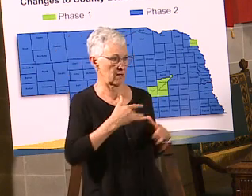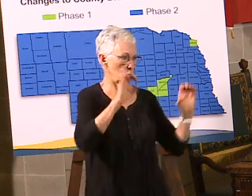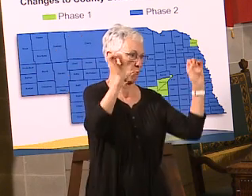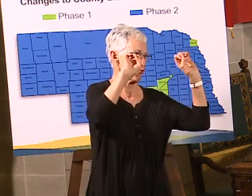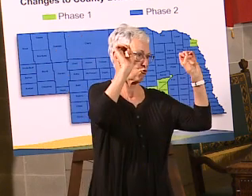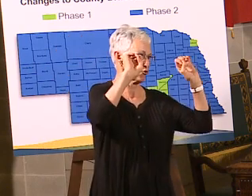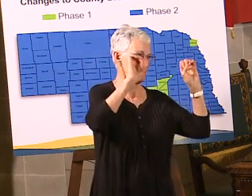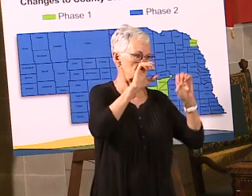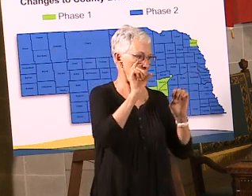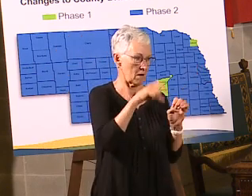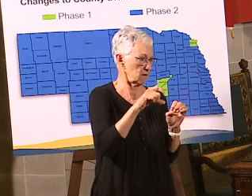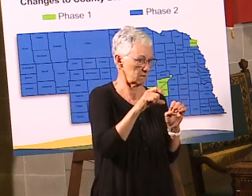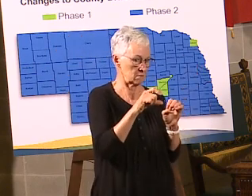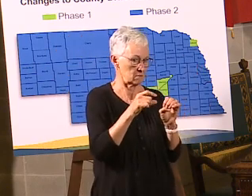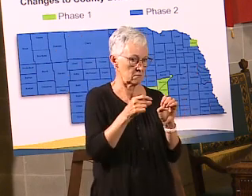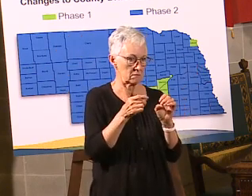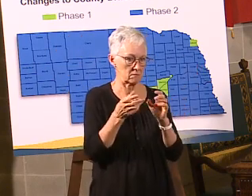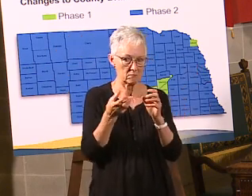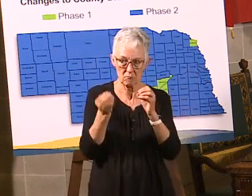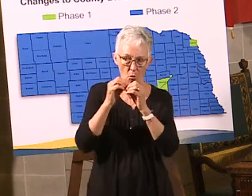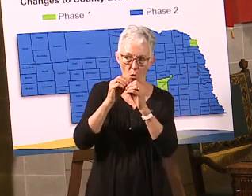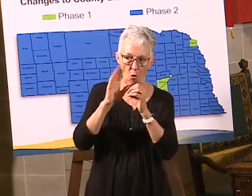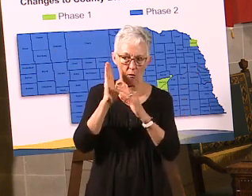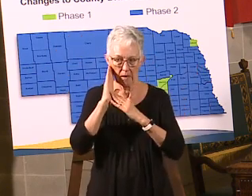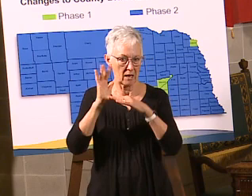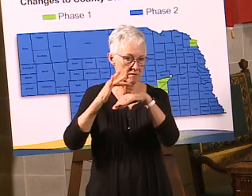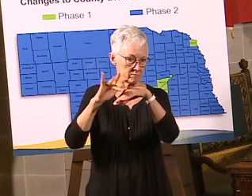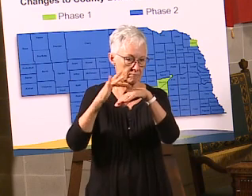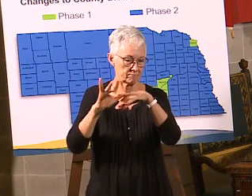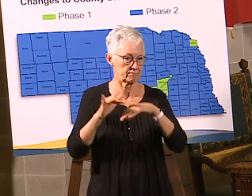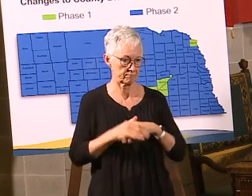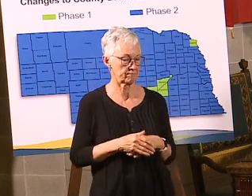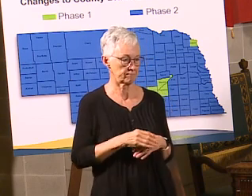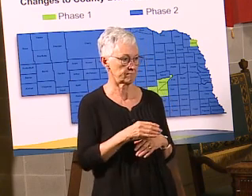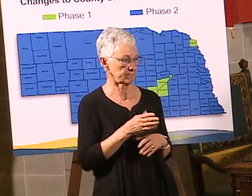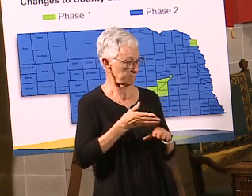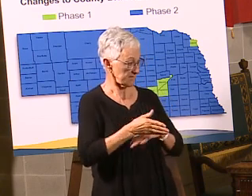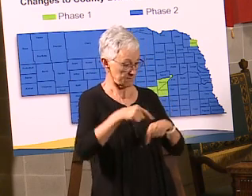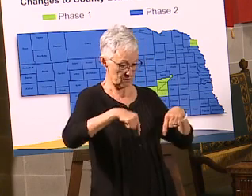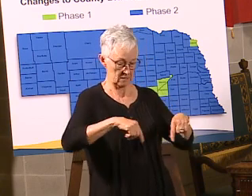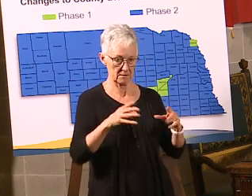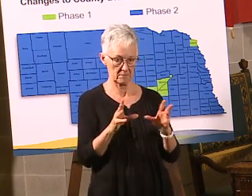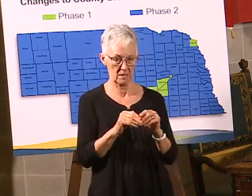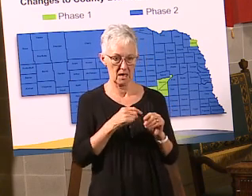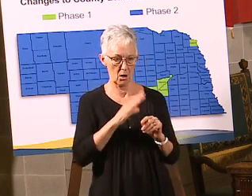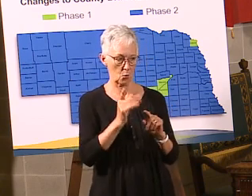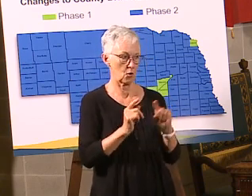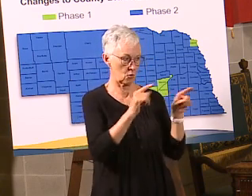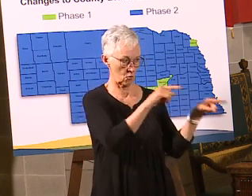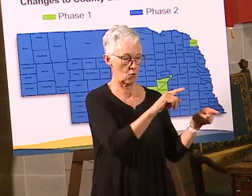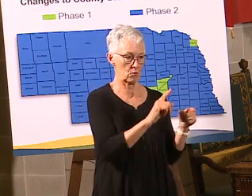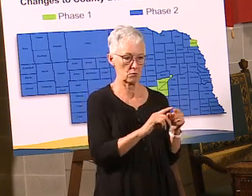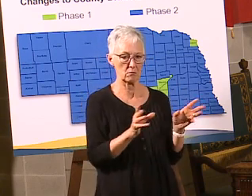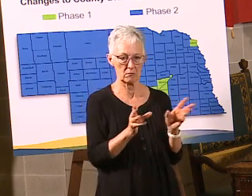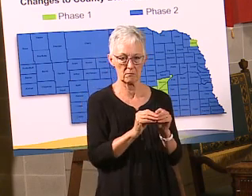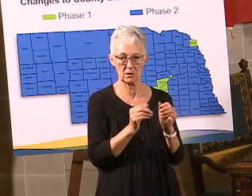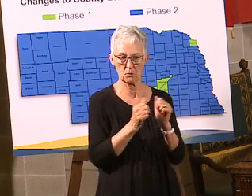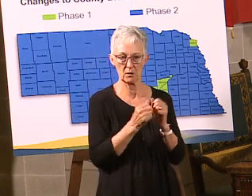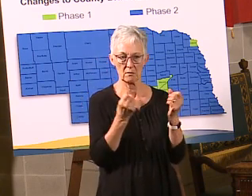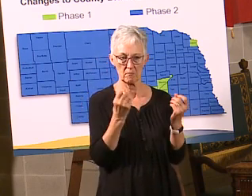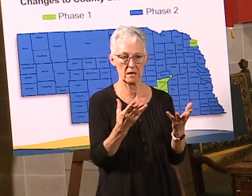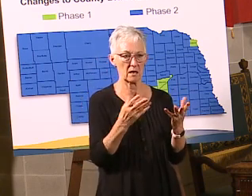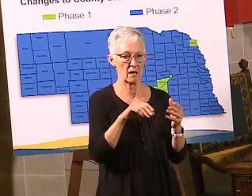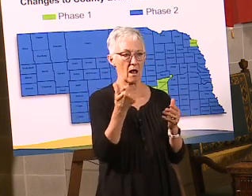conference, I'll be going down to meet with the pulmonary critical care doctors of each one of the major health systems to get their feel on how the ICUs are